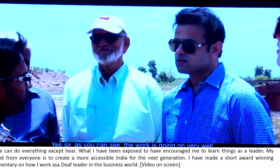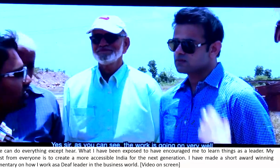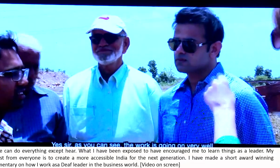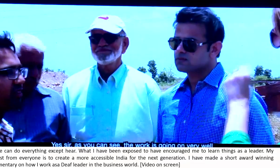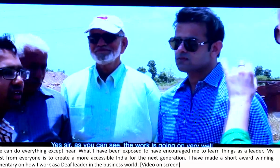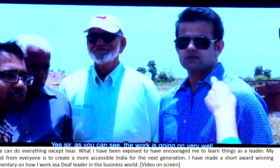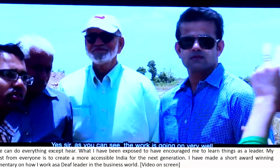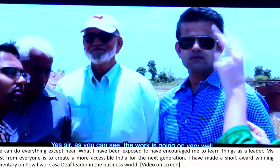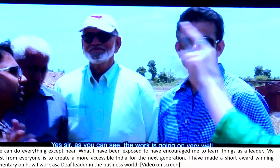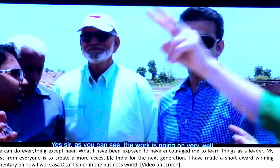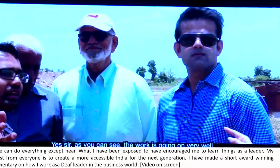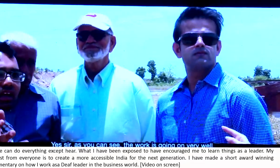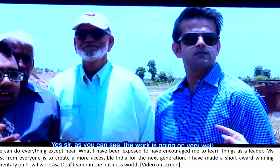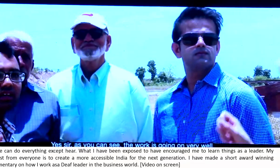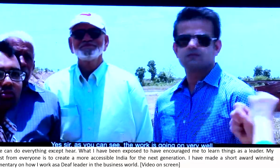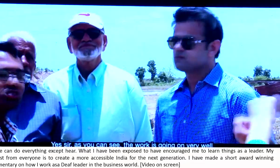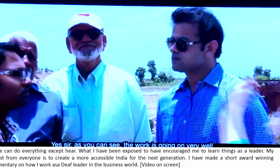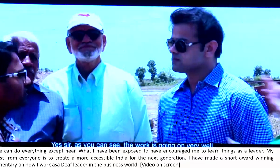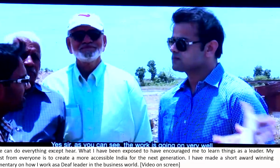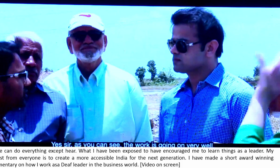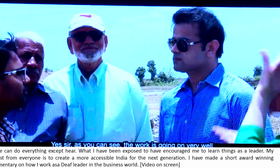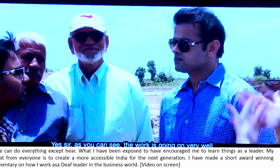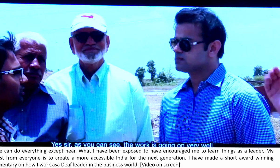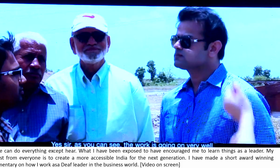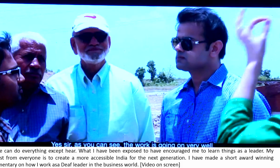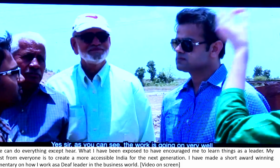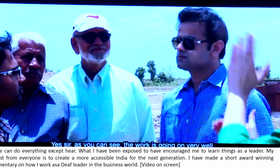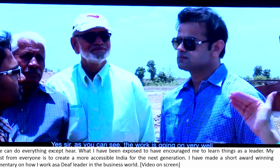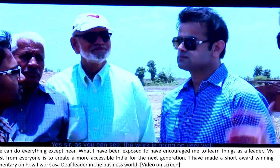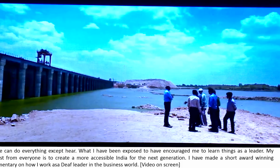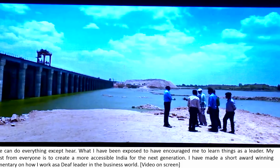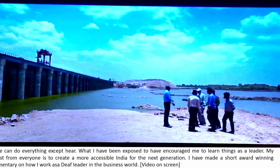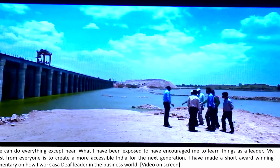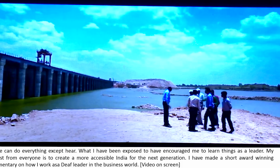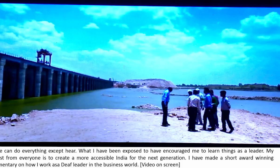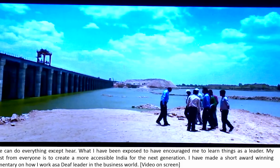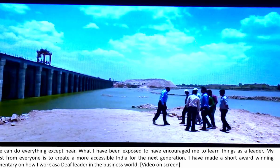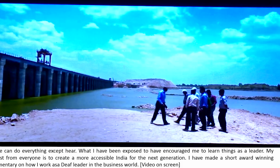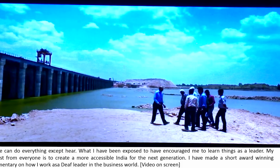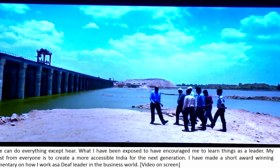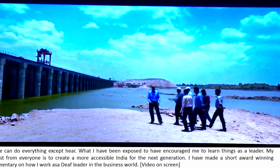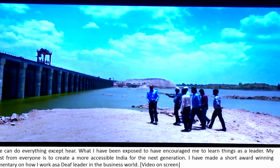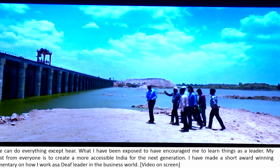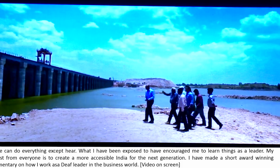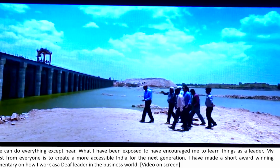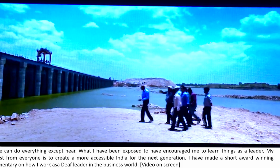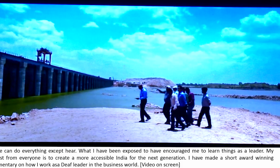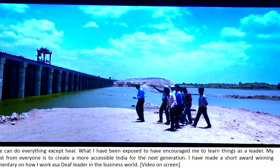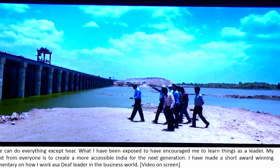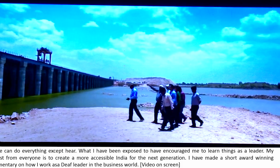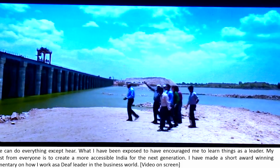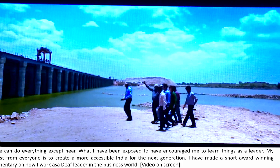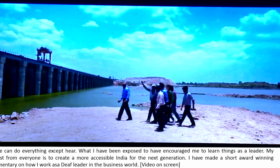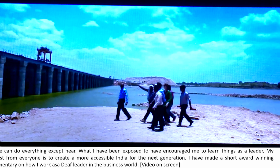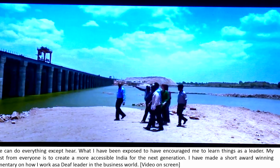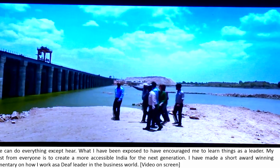As you can see, the work is going on very well, and most of the work is completed. Okay, looks like we're getting into